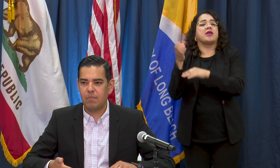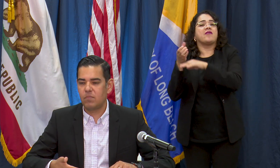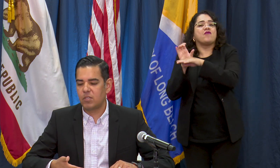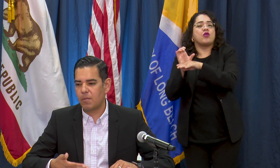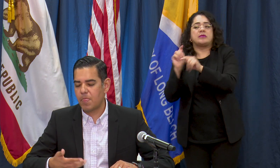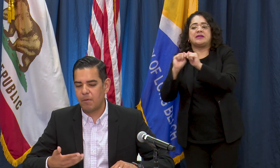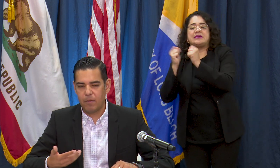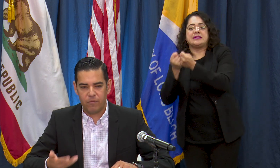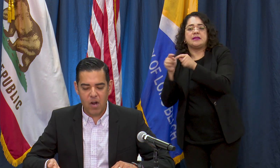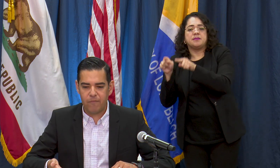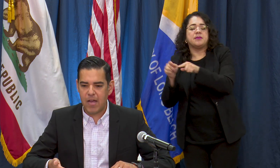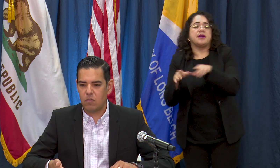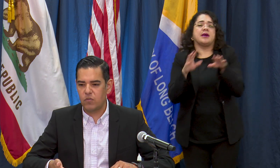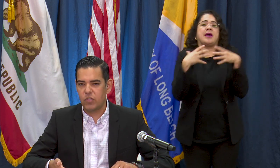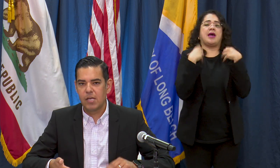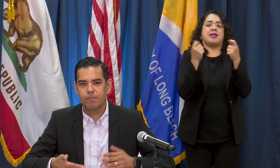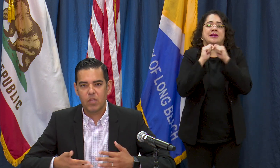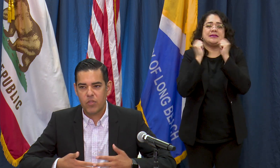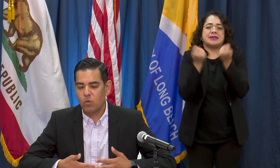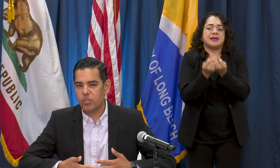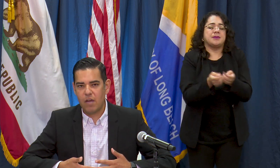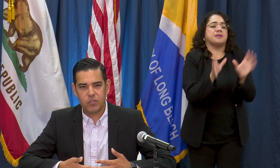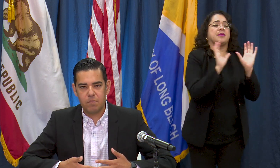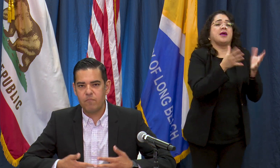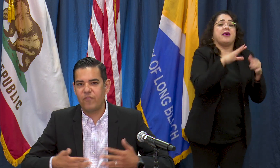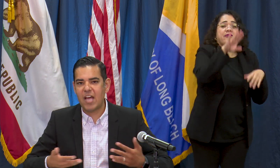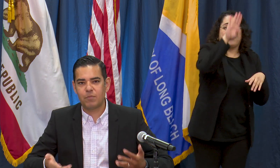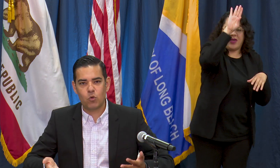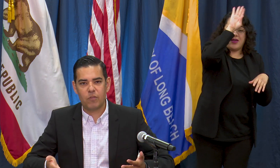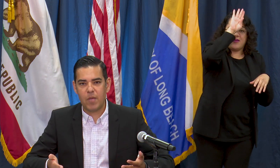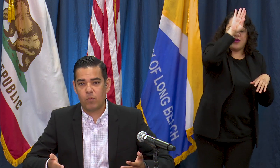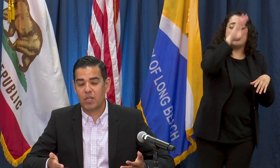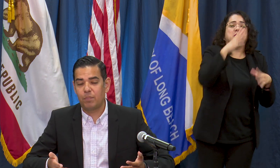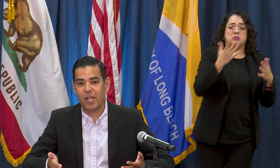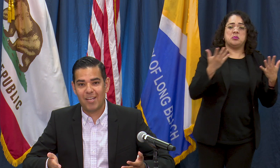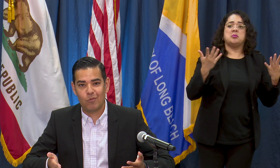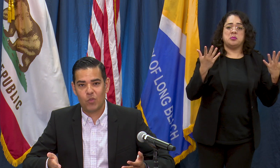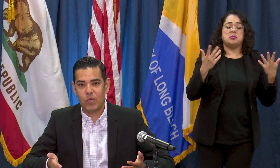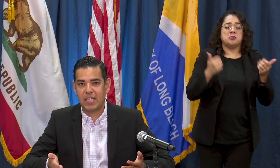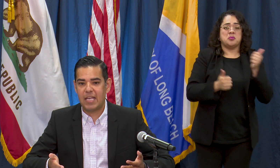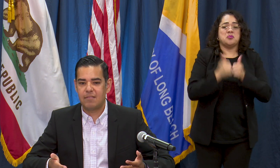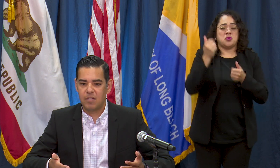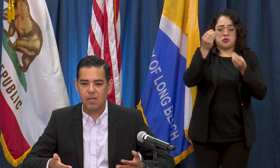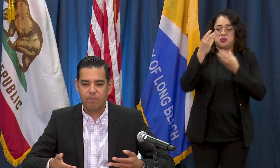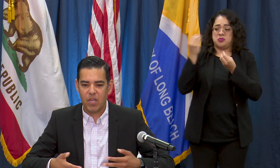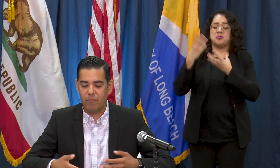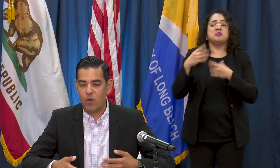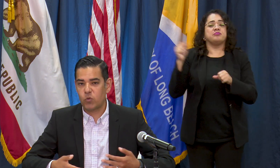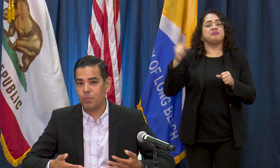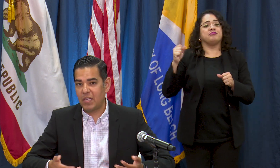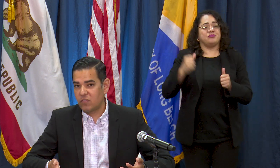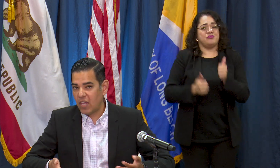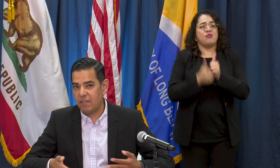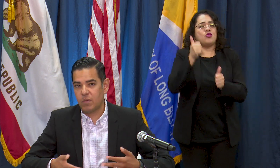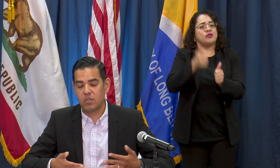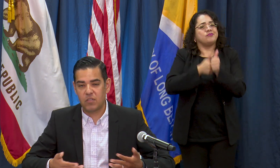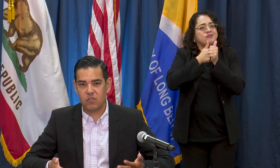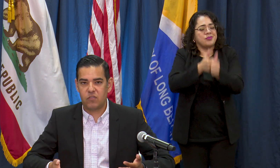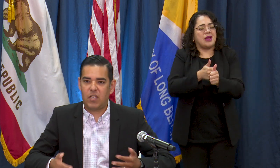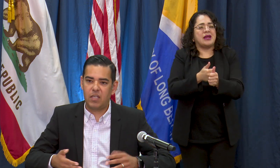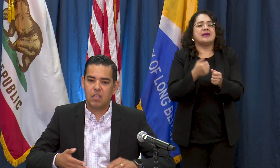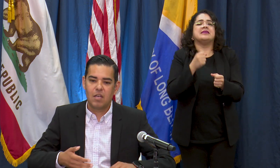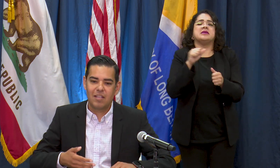health teams, the firefighters, there was obviously vast majority of people were complying over the weekend. Folks were being safe,